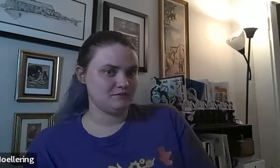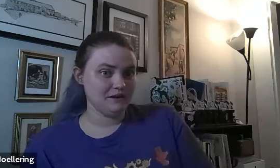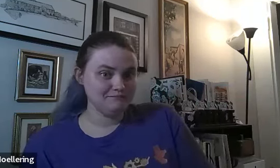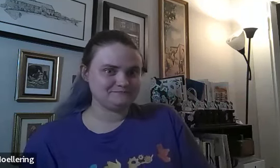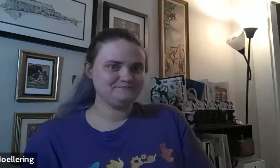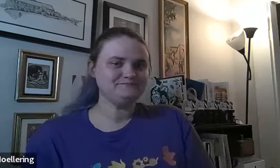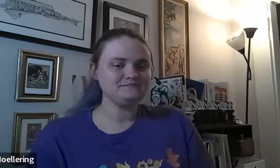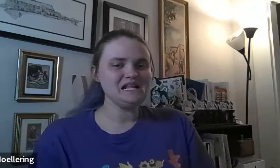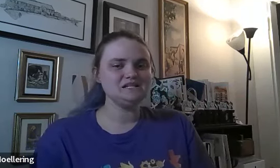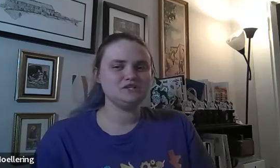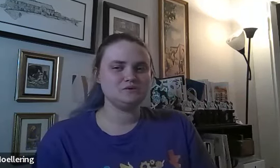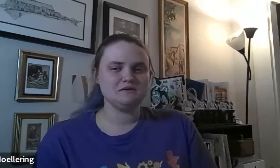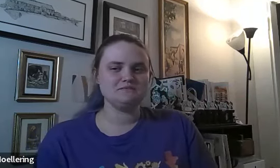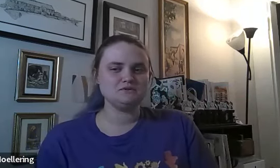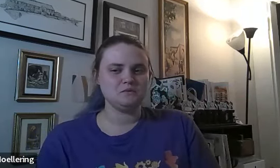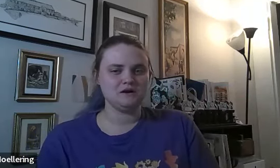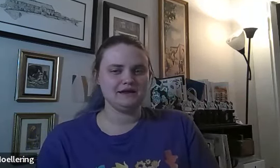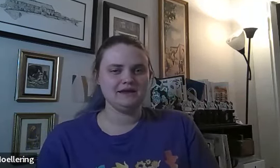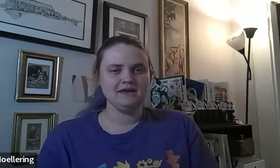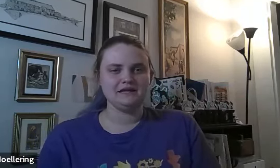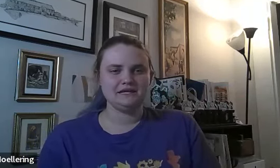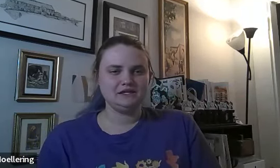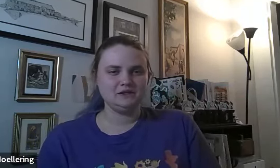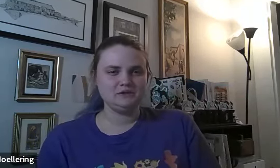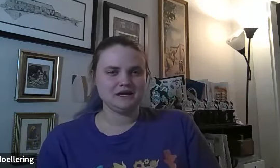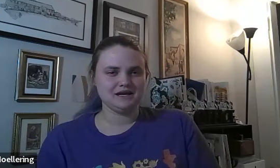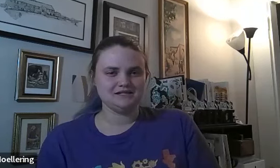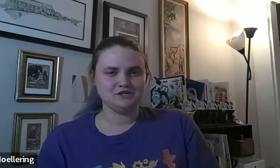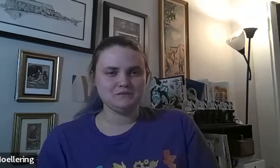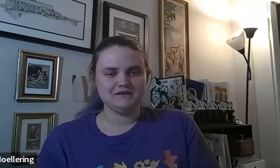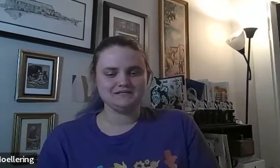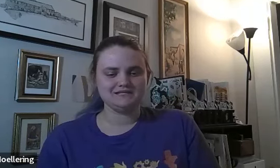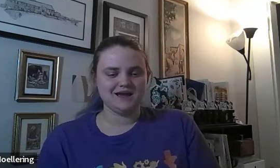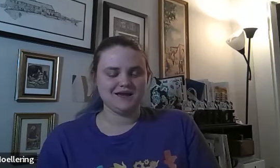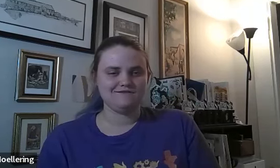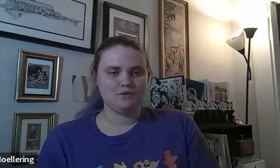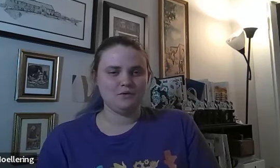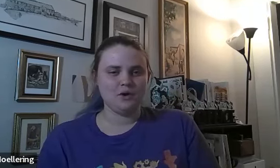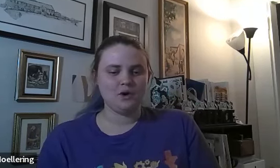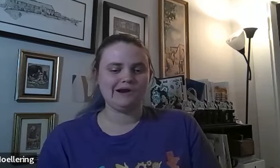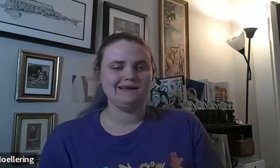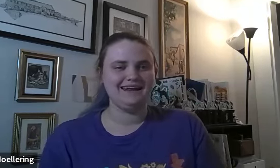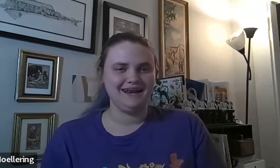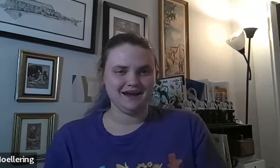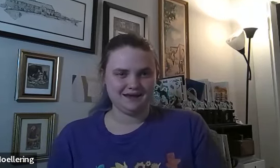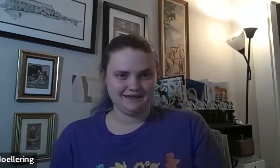Okay. So number 1, can you guys show me the sign for